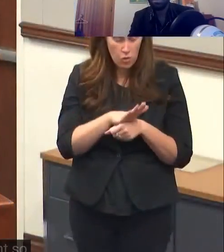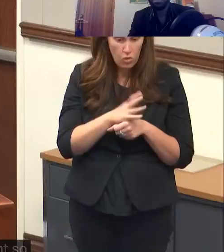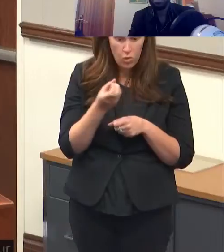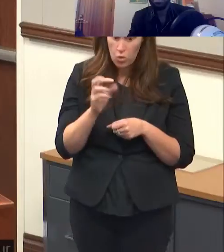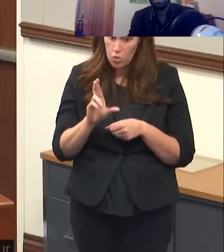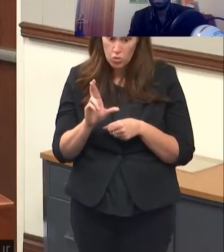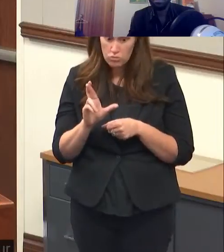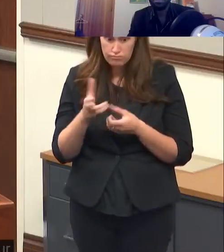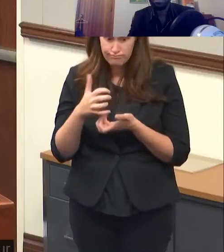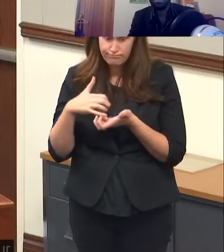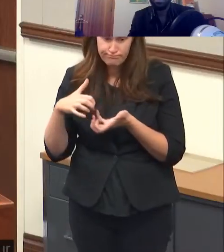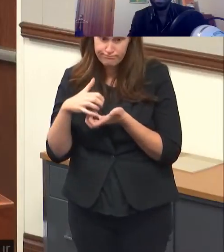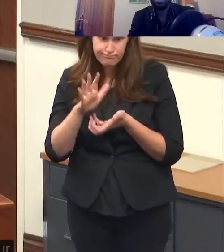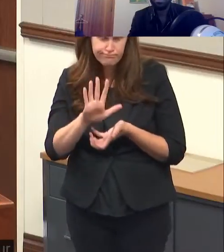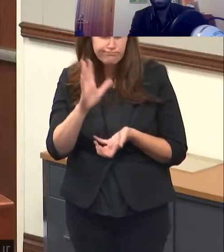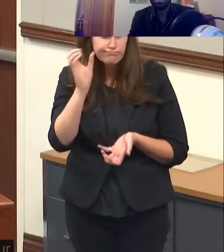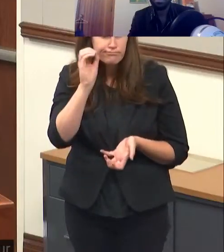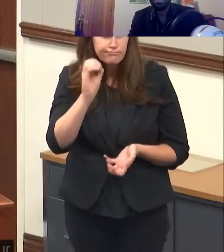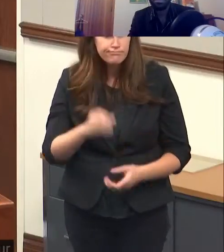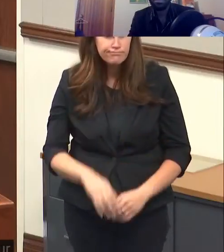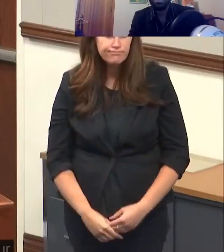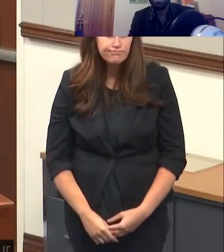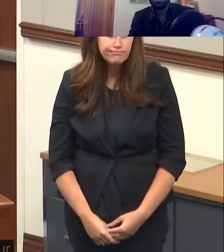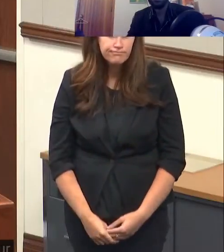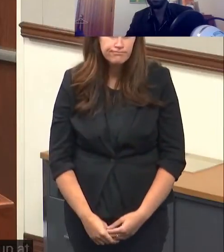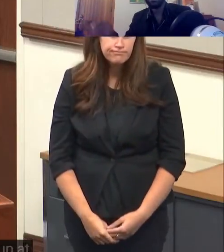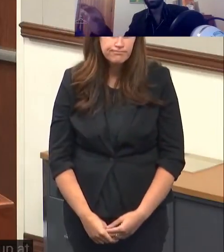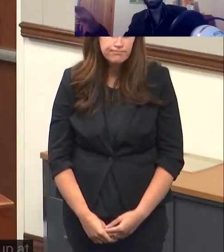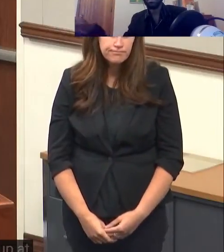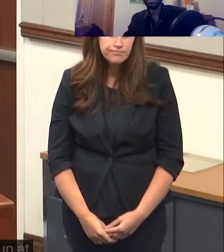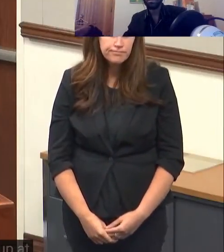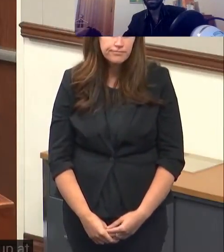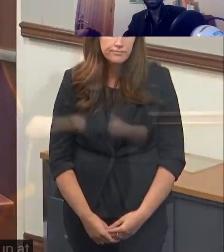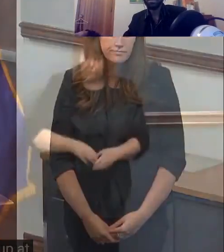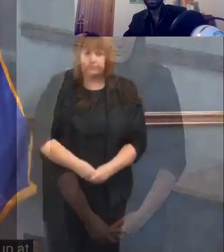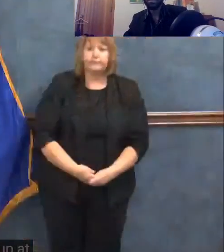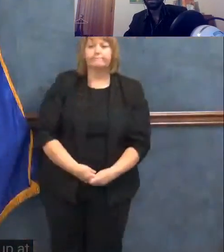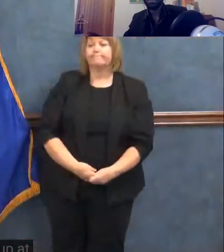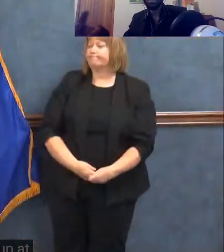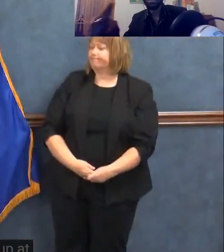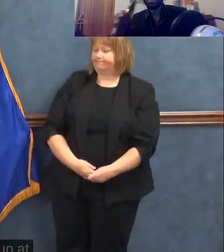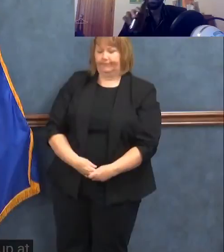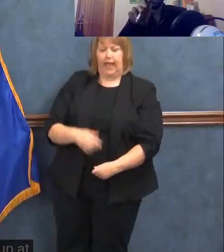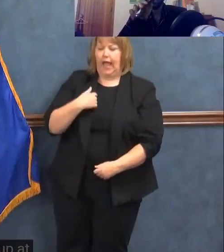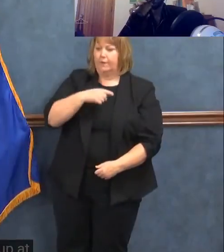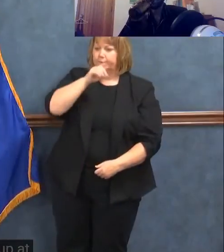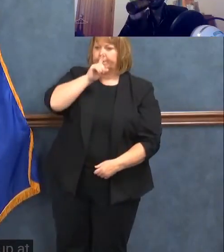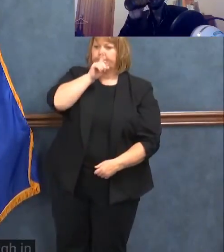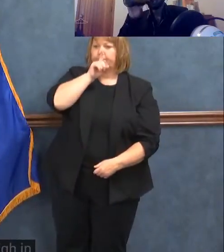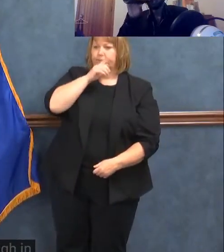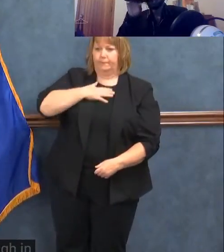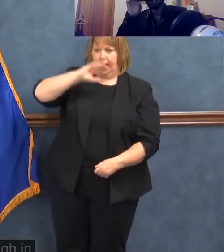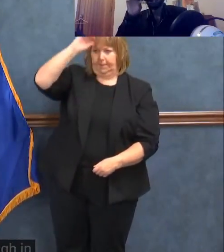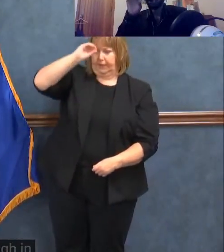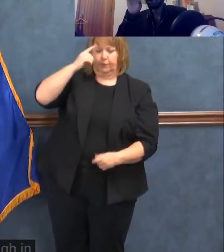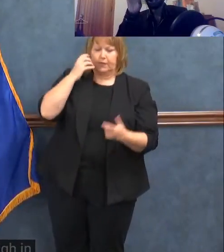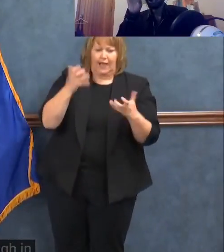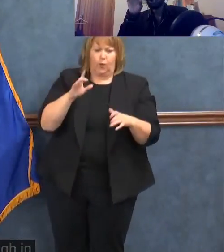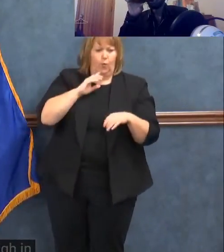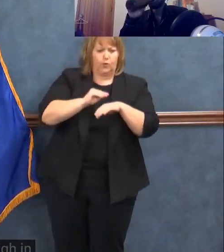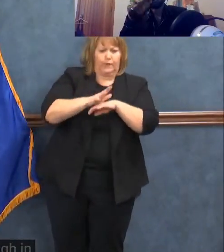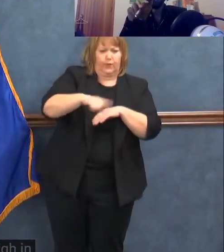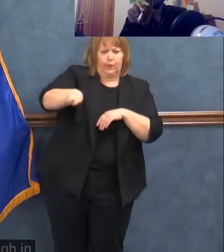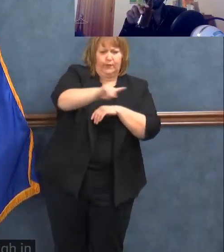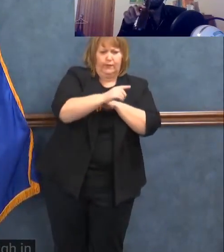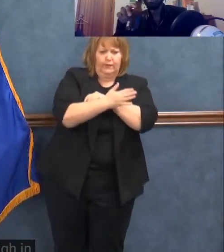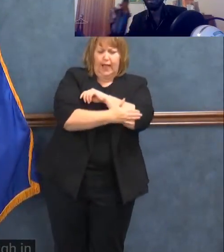point, or the mixed? What is your? Yeah, I'm not going to weigh in on that because I don't want to influence the superintendents of the various districts. I mean, the